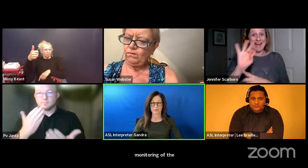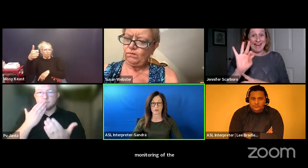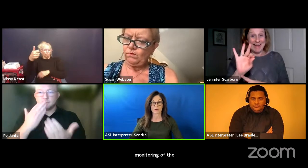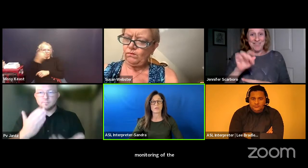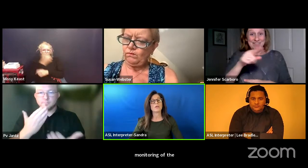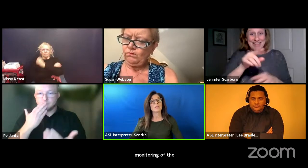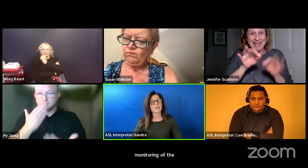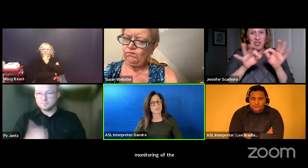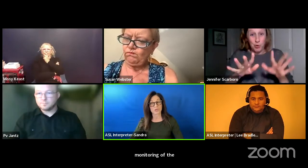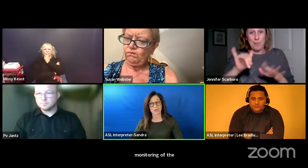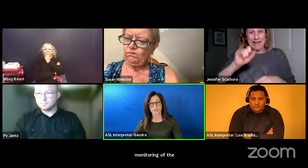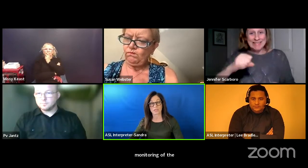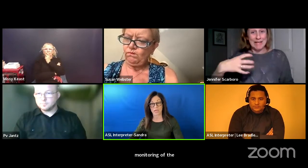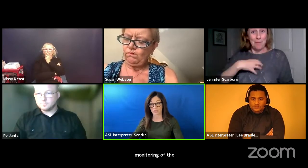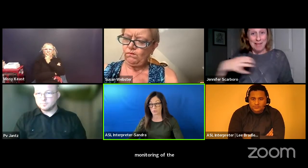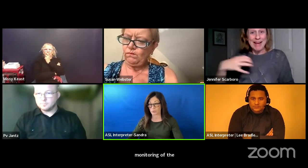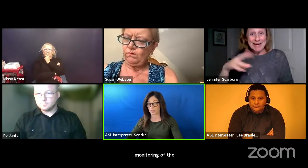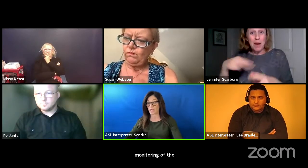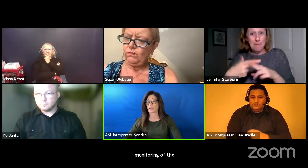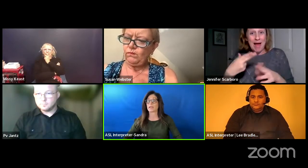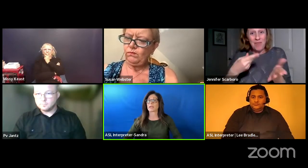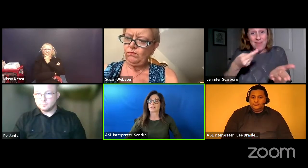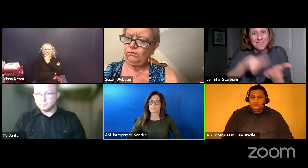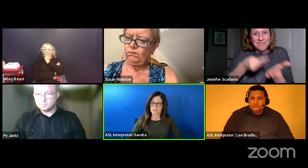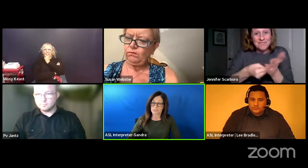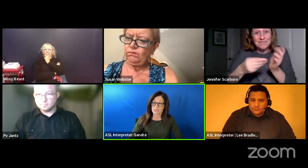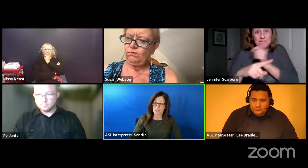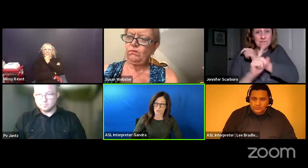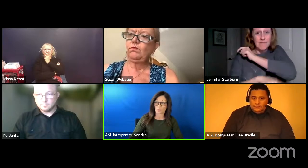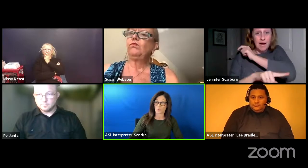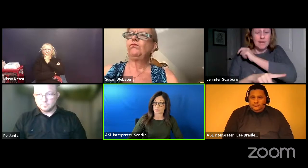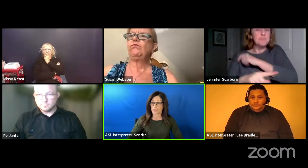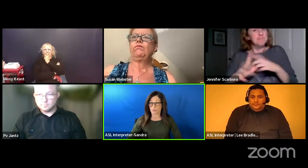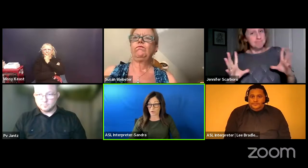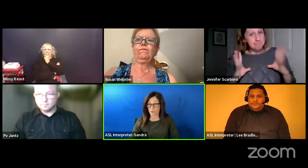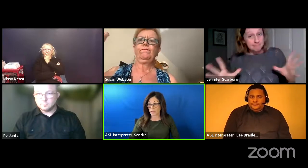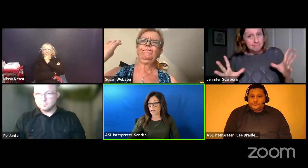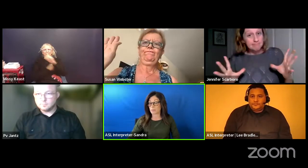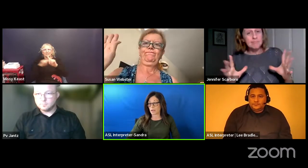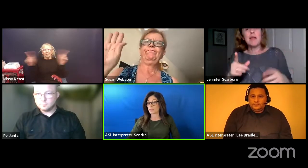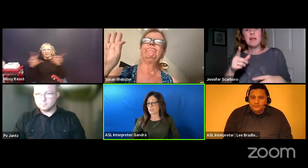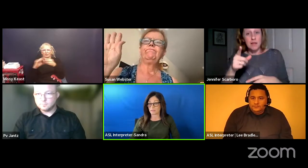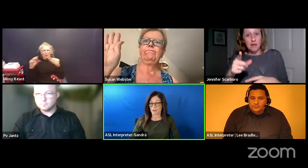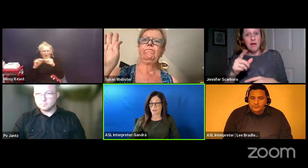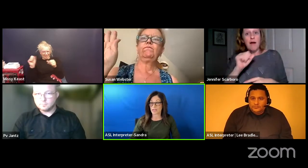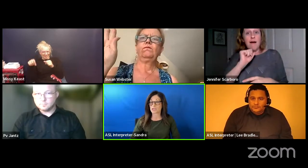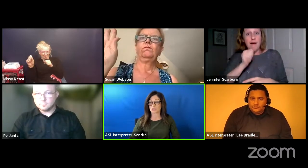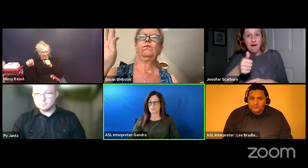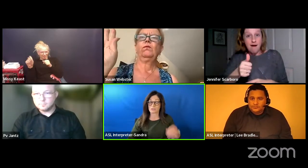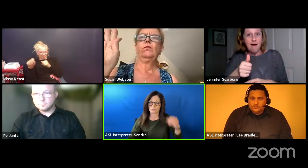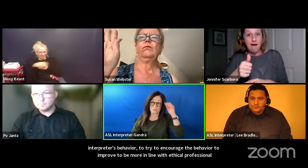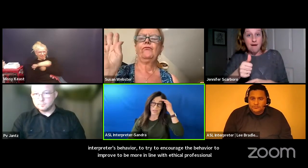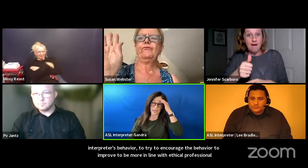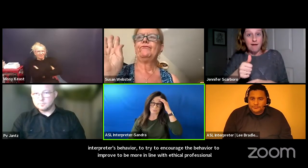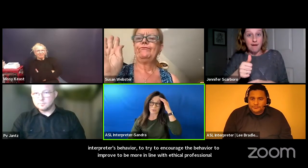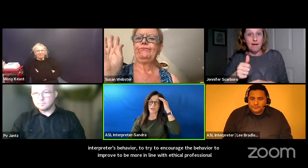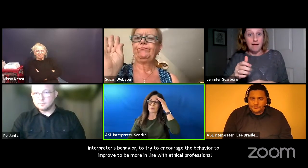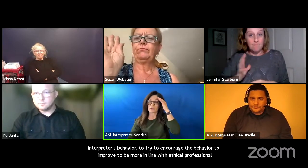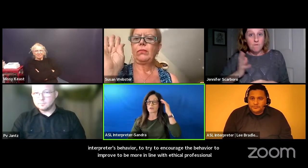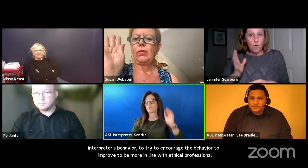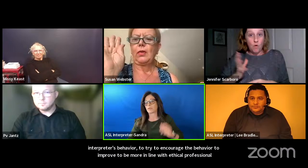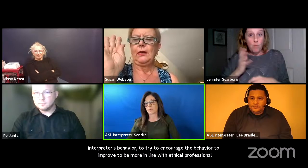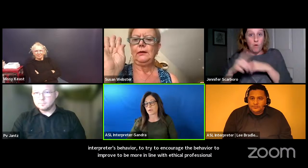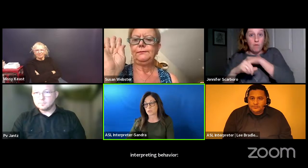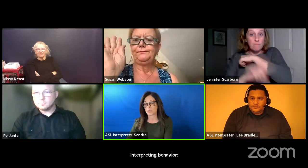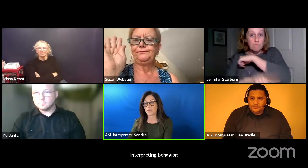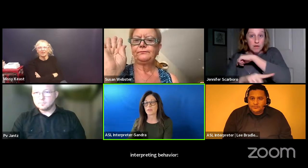interpreting behavior. Commissioner Keys, I agree with that. So if we're complaining about the financial